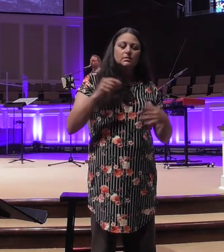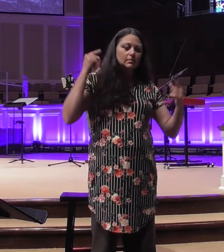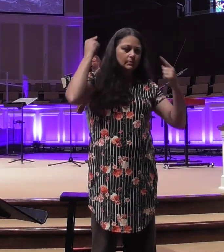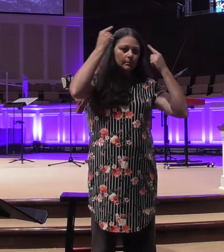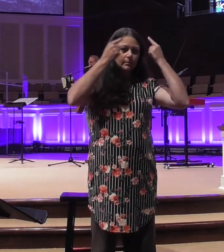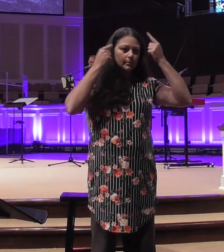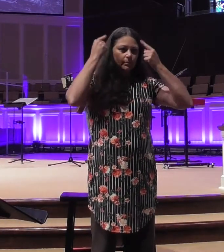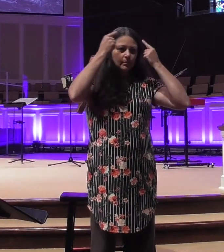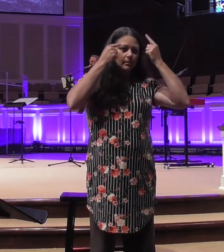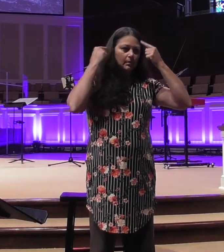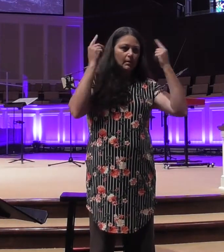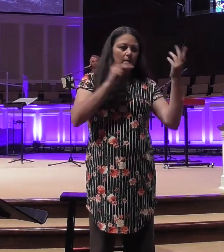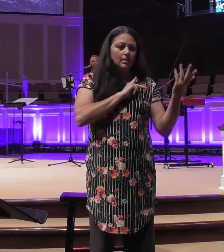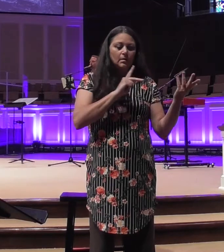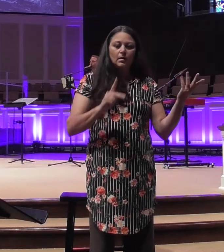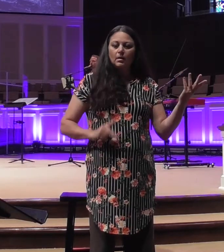serve.